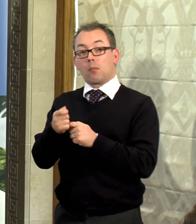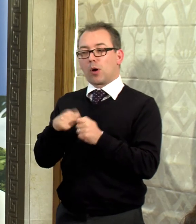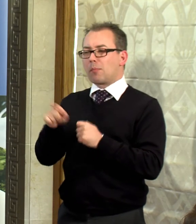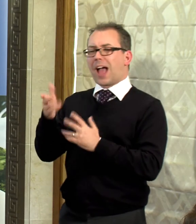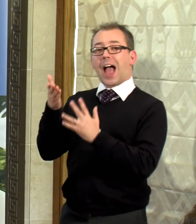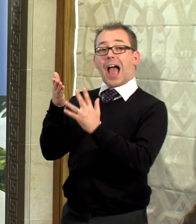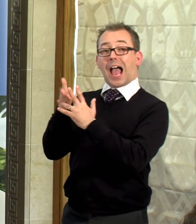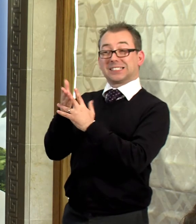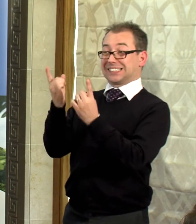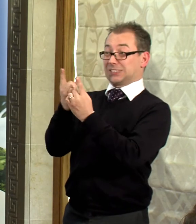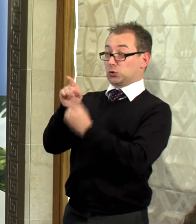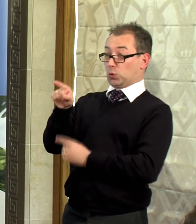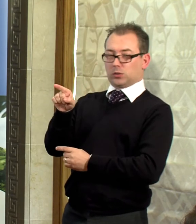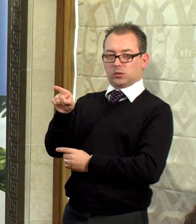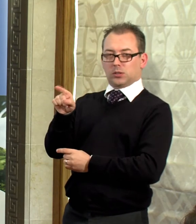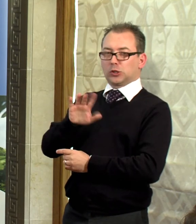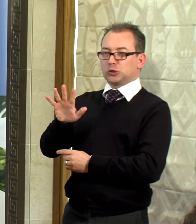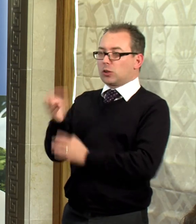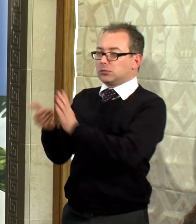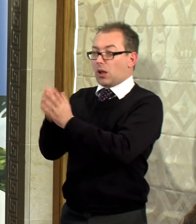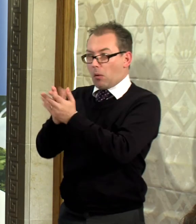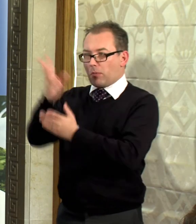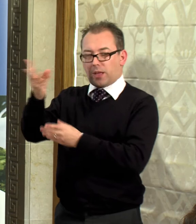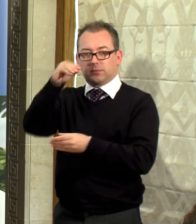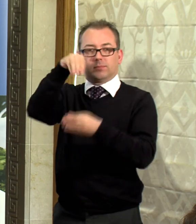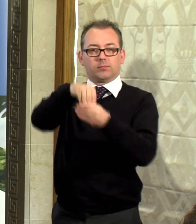awareness into the curriculum.